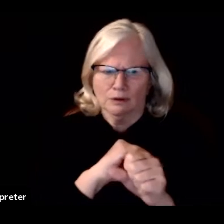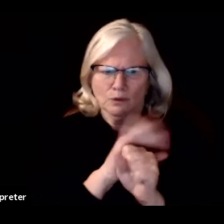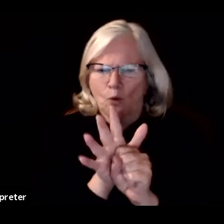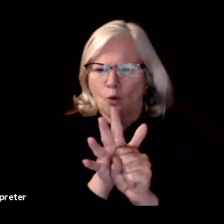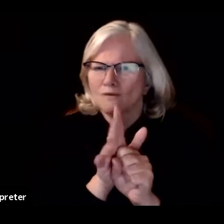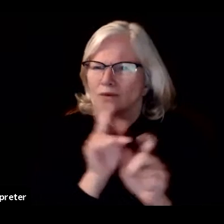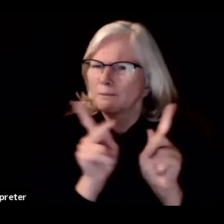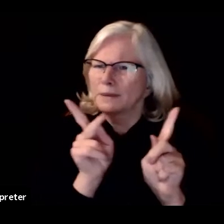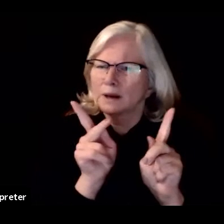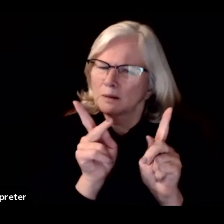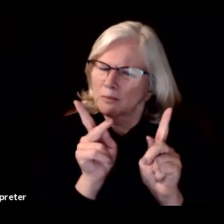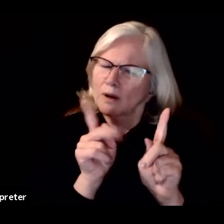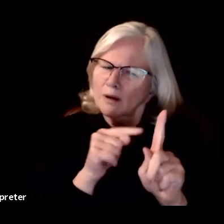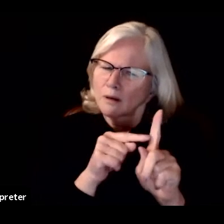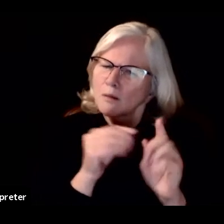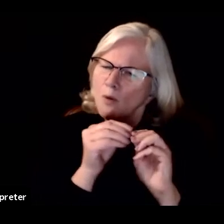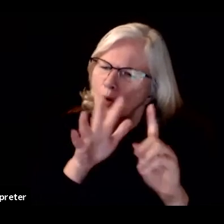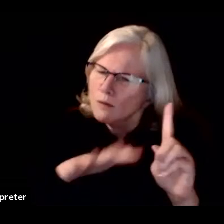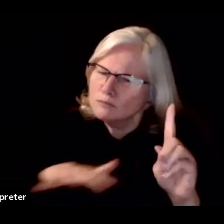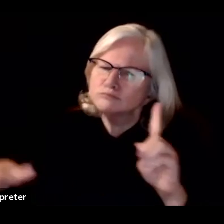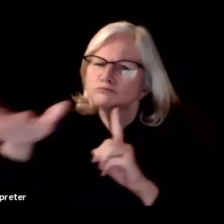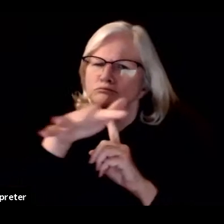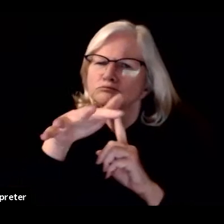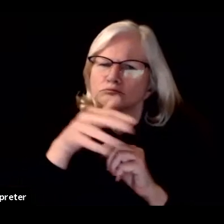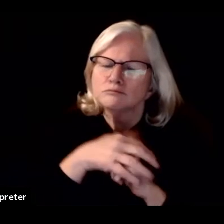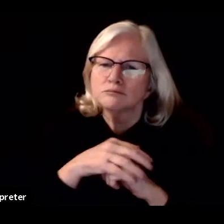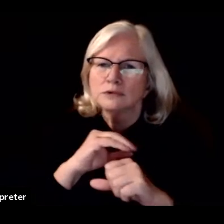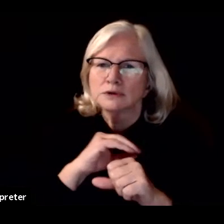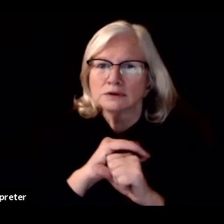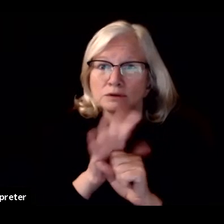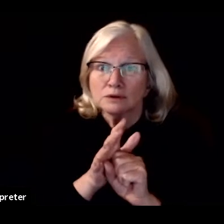from crowding out other medical conditions as well.